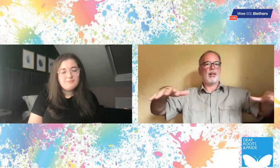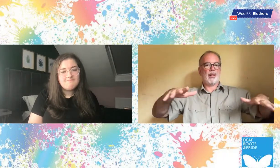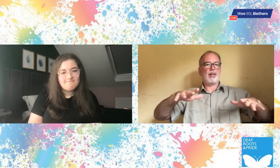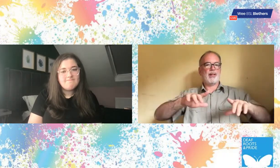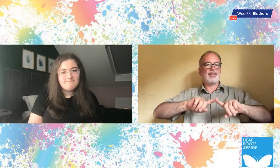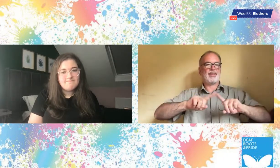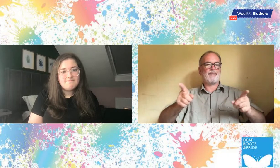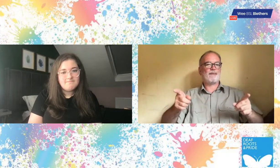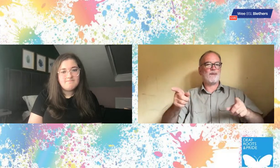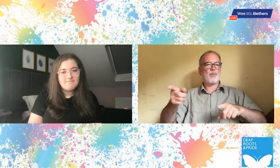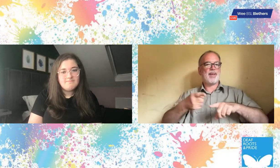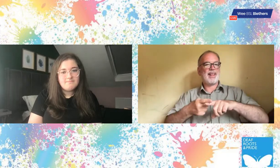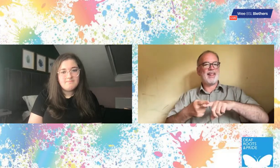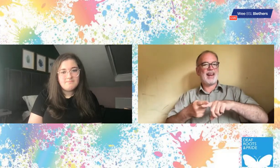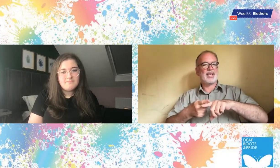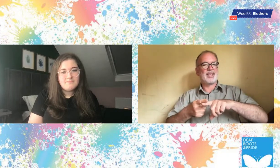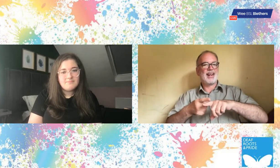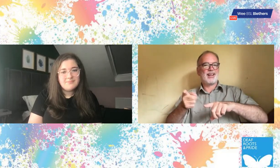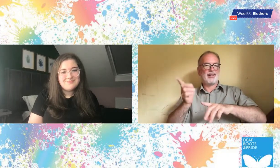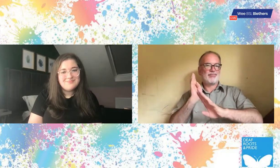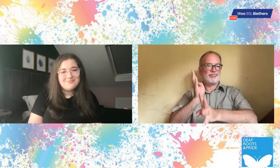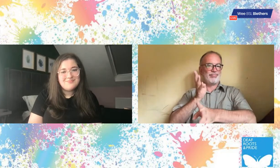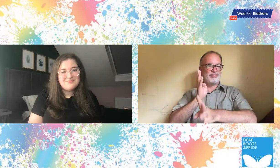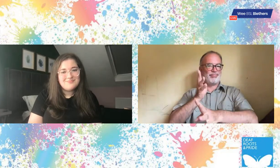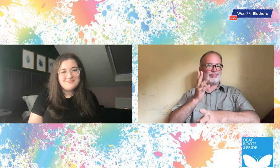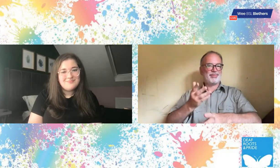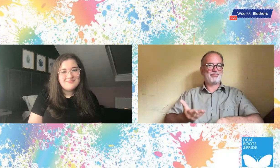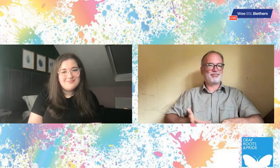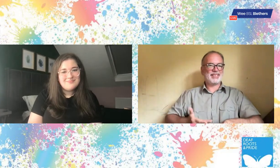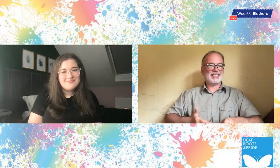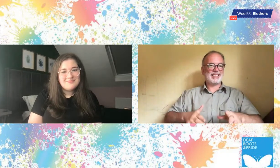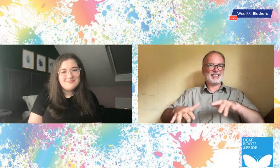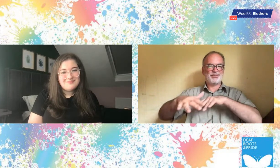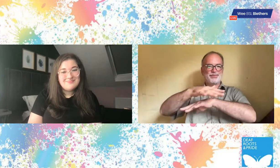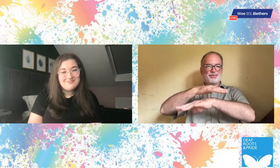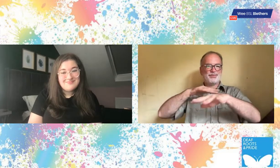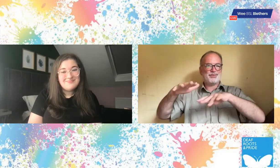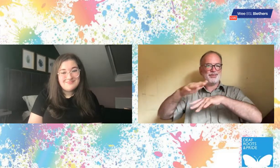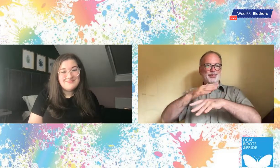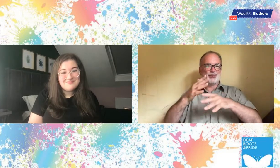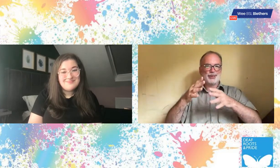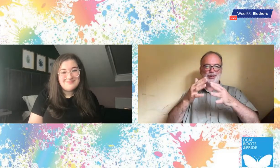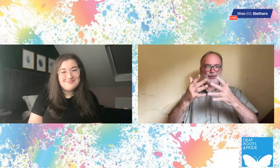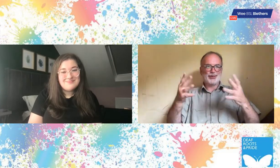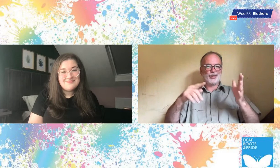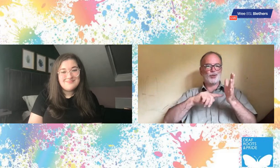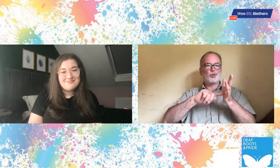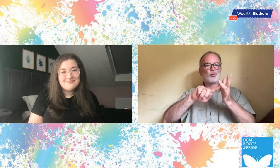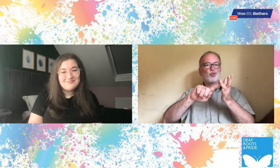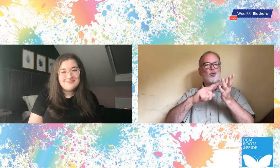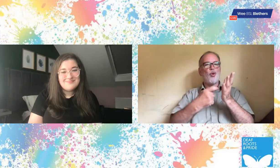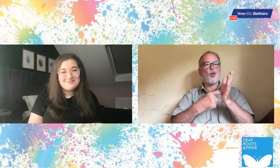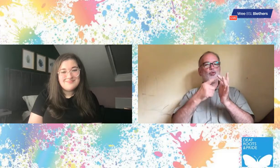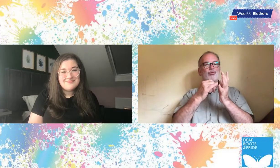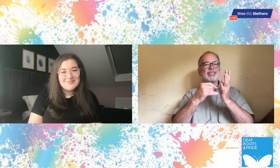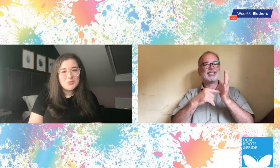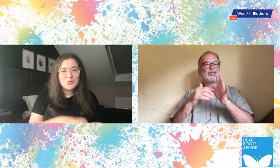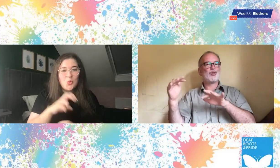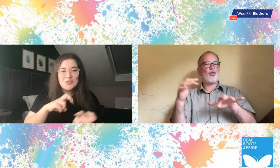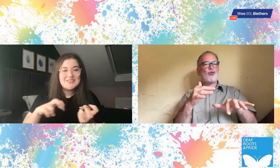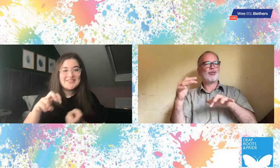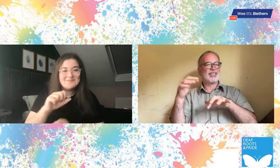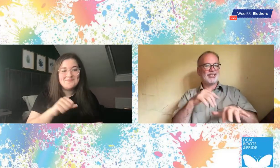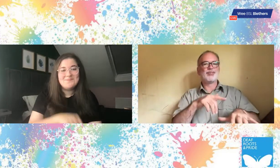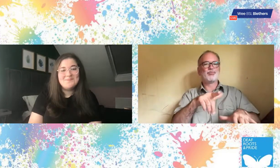think, is communication. Obviously, we're in a rural area. It's different from, kind of high density